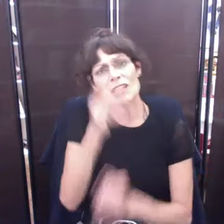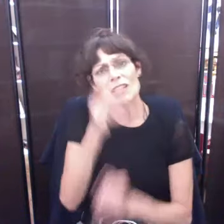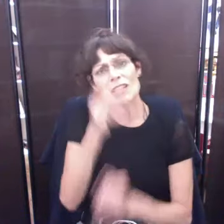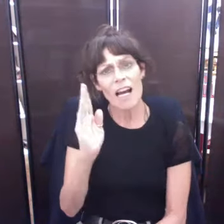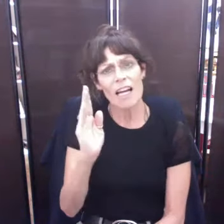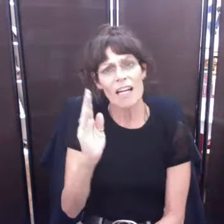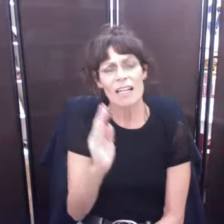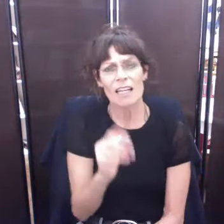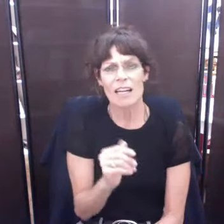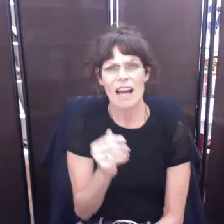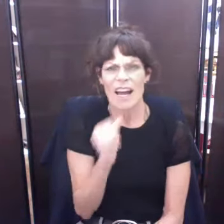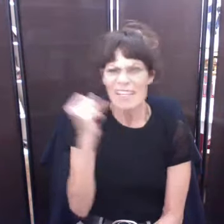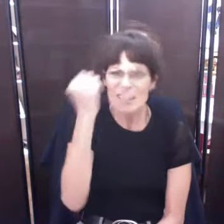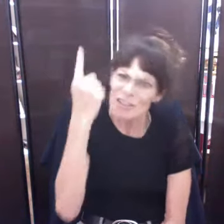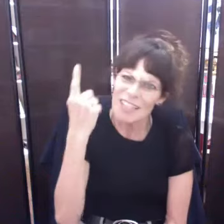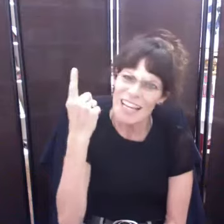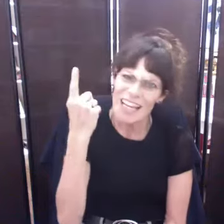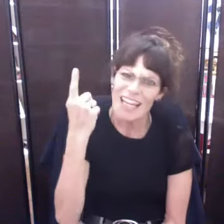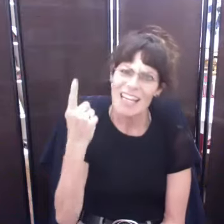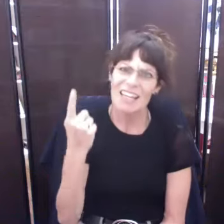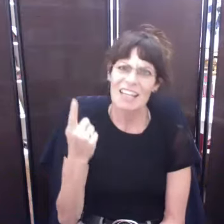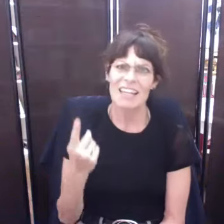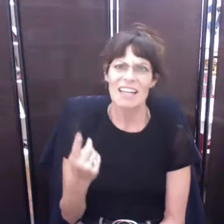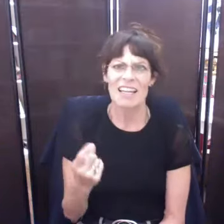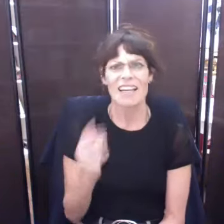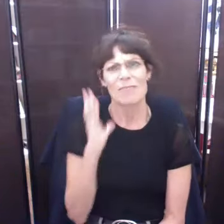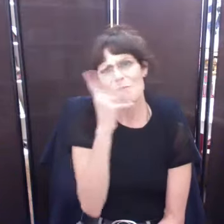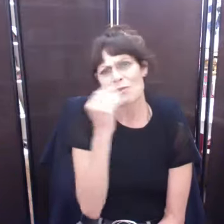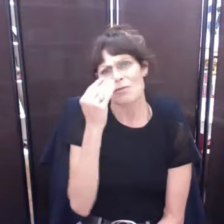didn't understand how somebody so beautiful like Danny could die.